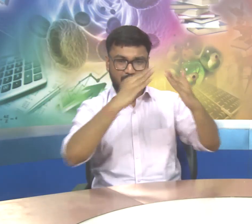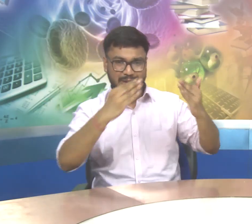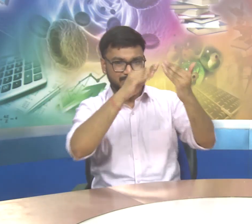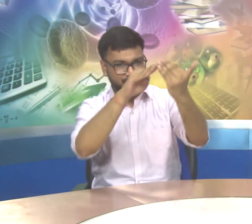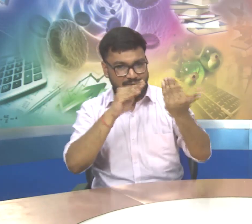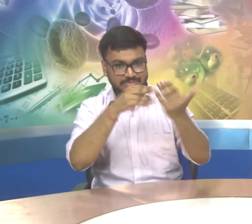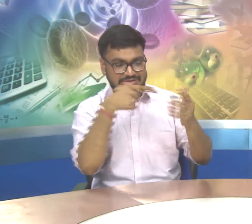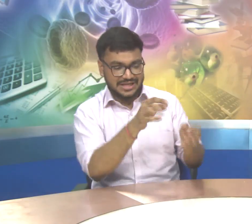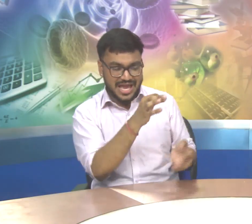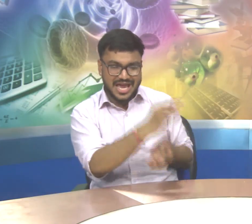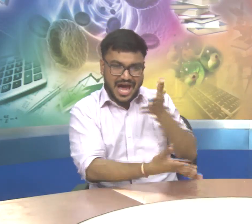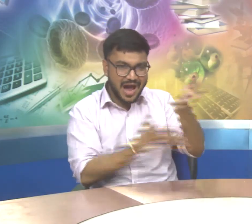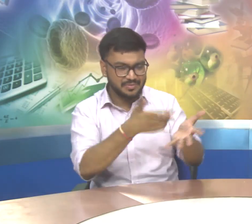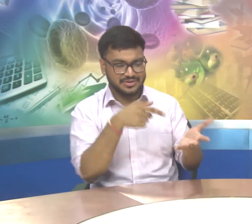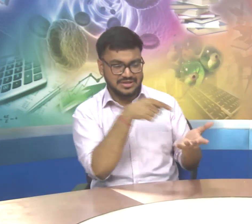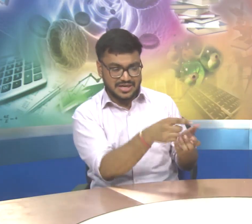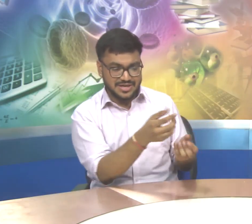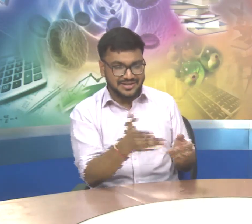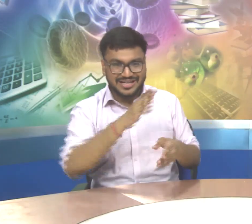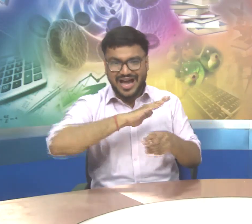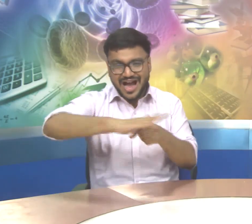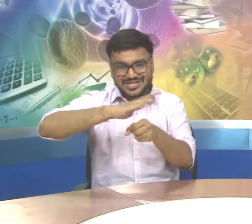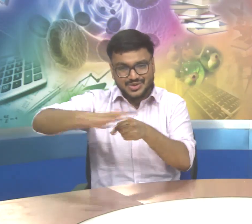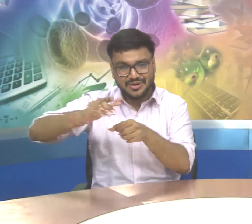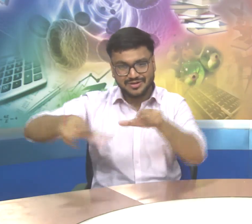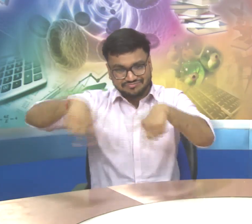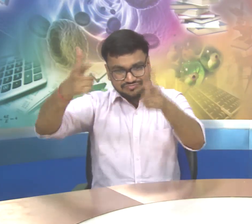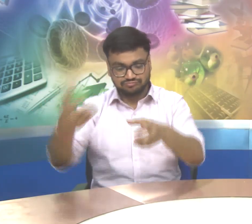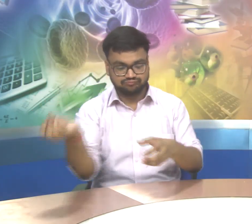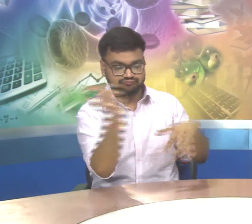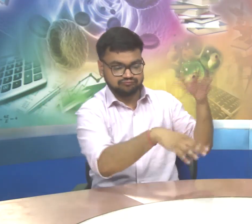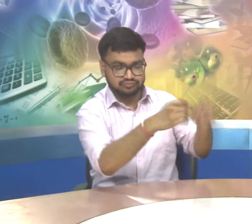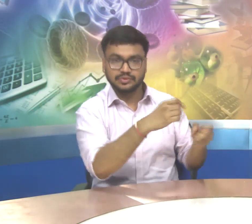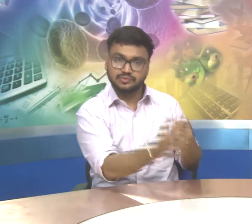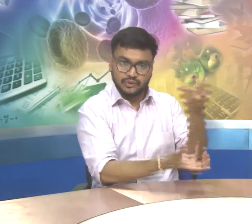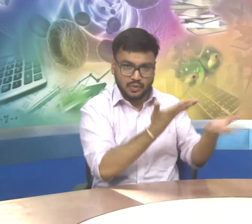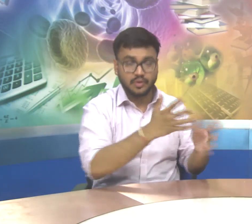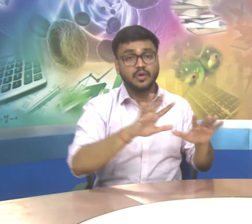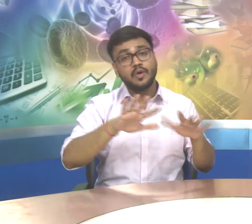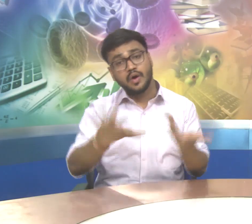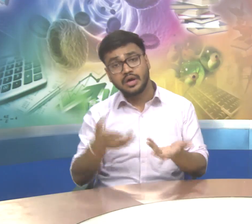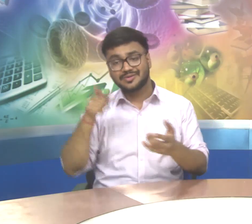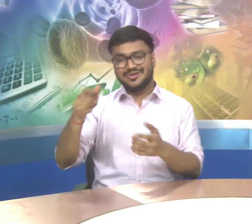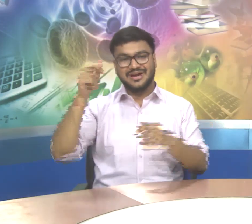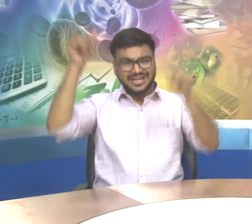There is a picture on the screen which shows that how energy resources changed over time.